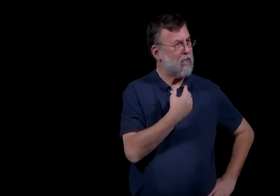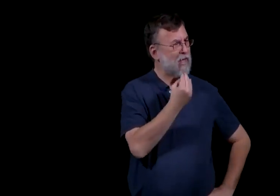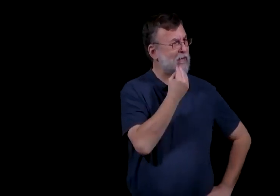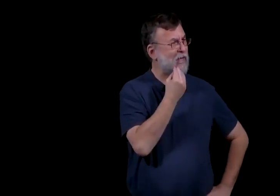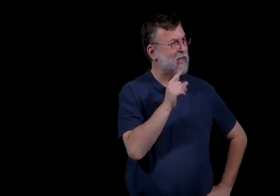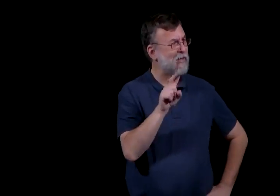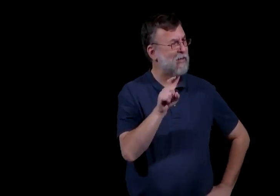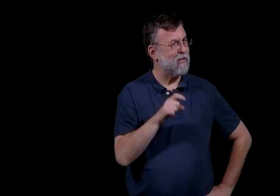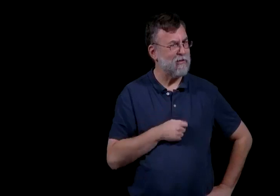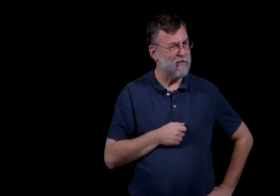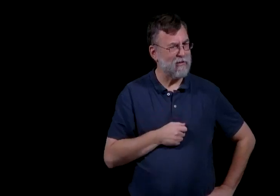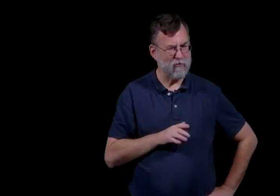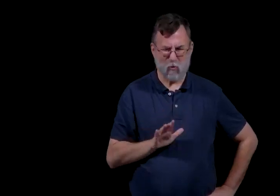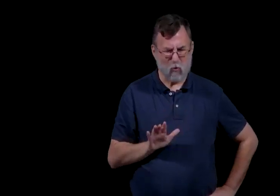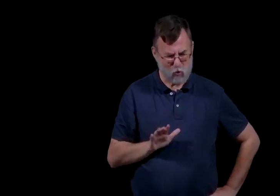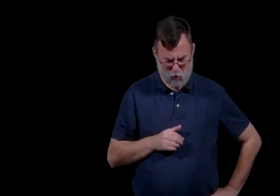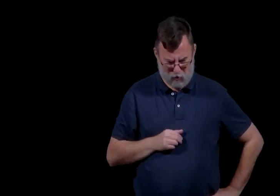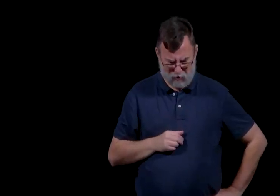Don't worry what you're going to eat